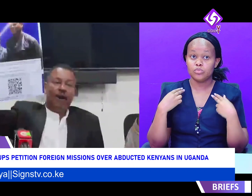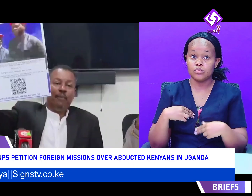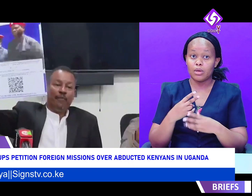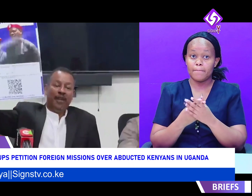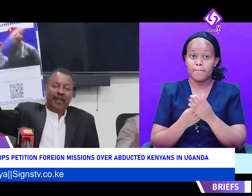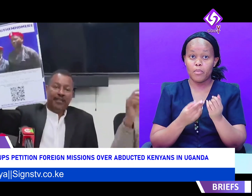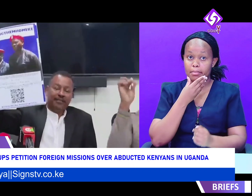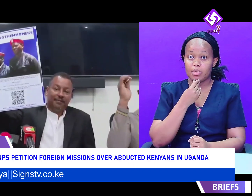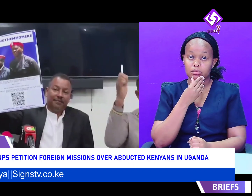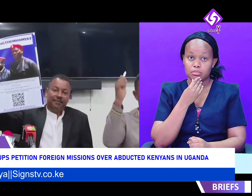They cite